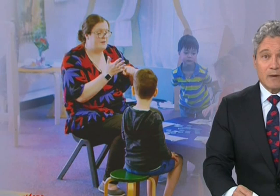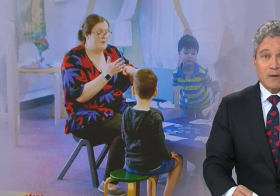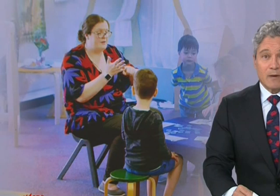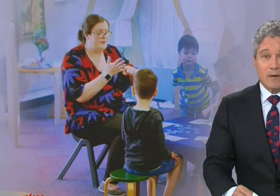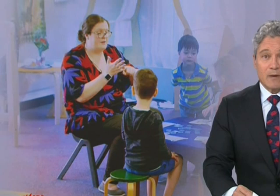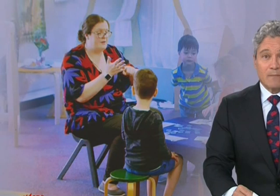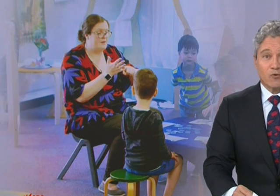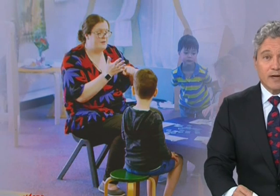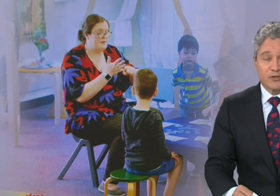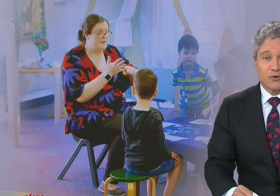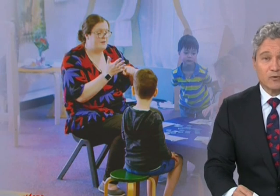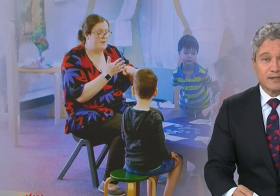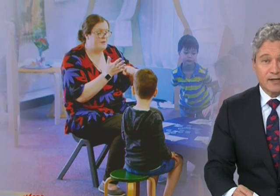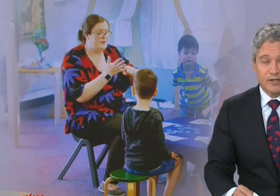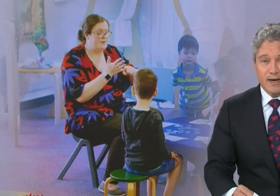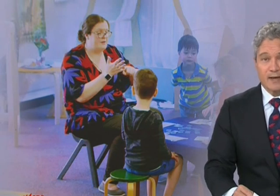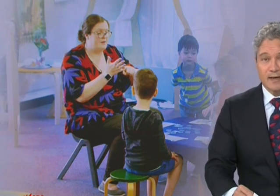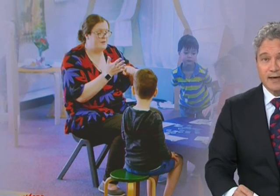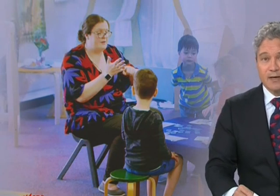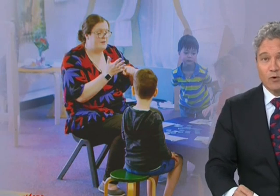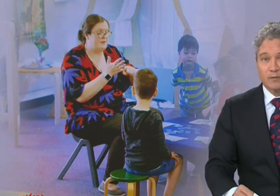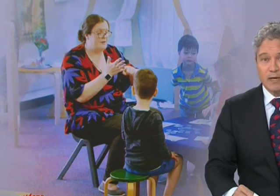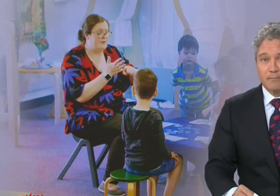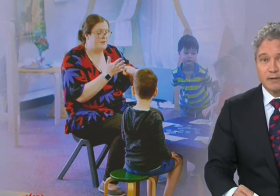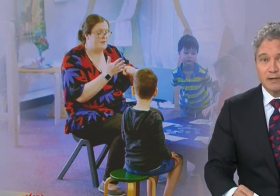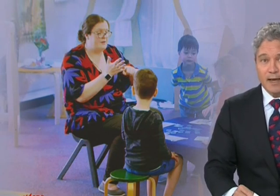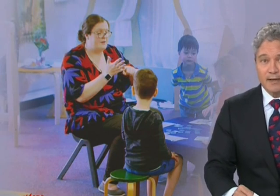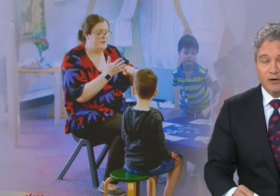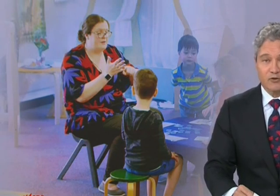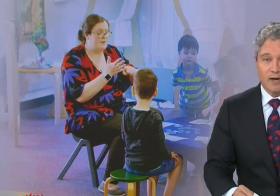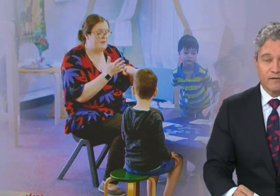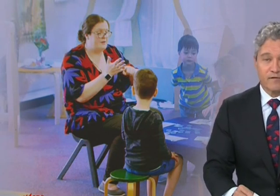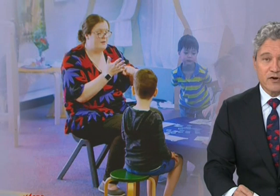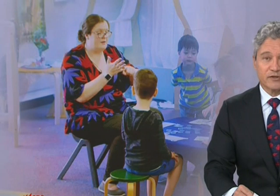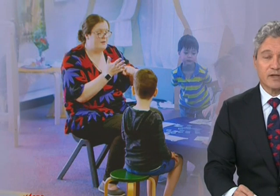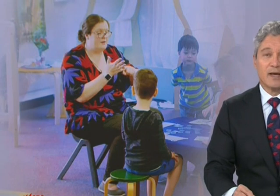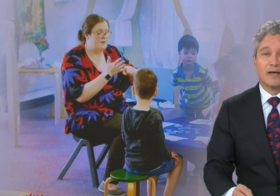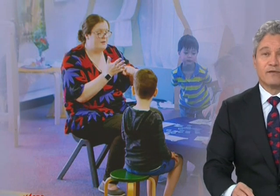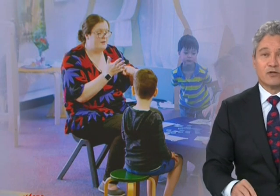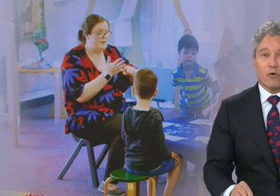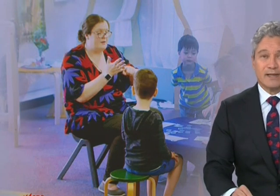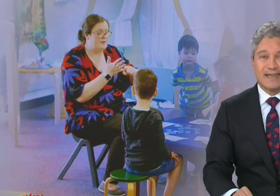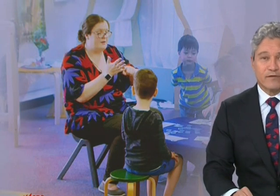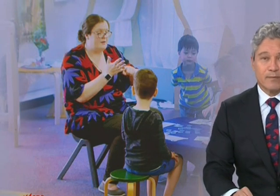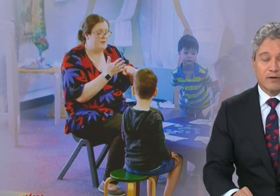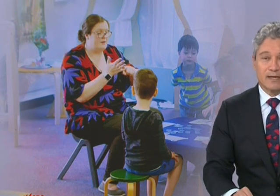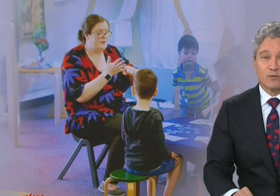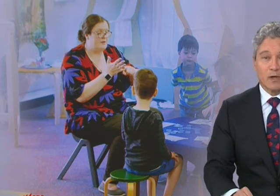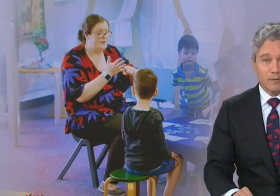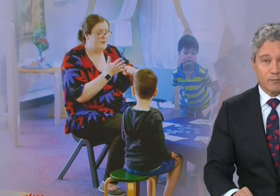Of mainstream preschools next year in what's being billed as an Australian first. Victoria's deaf community has welcomed the